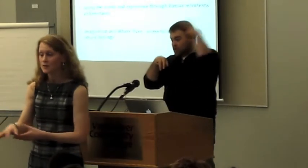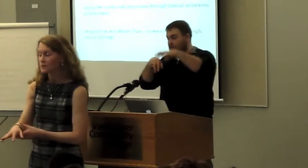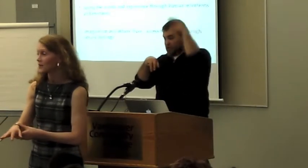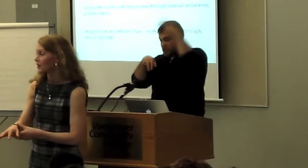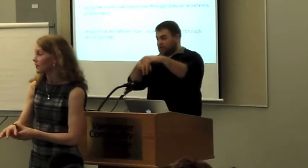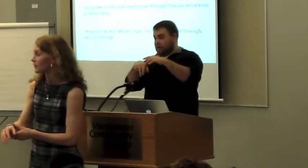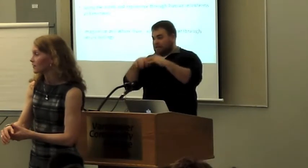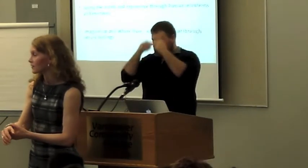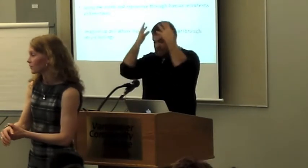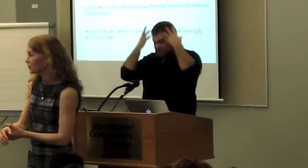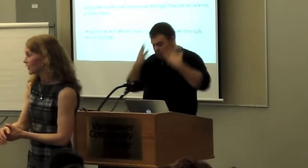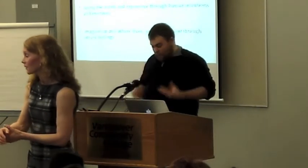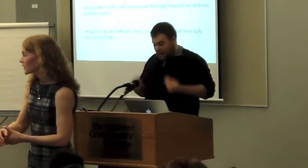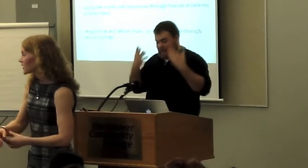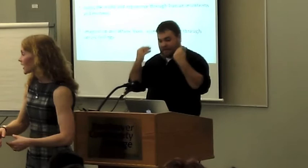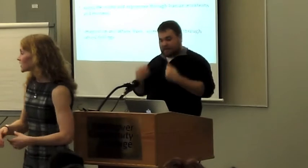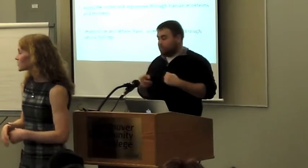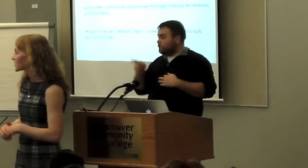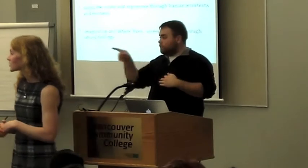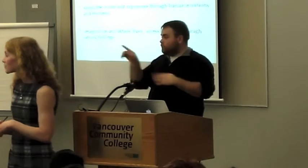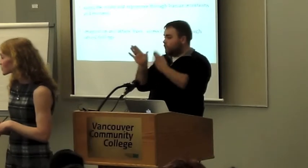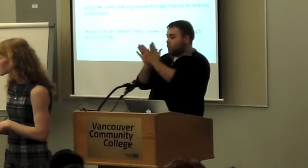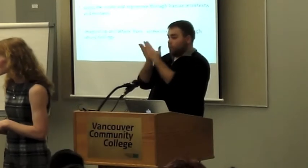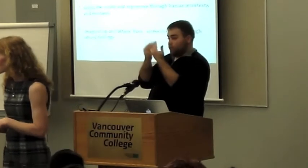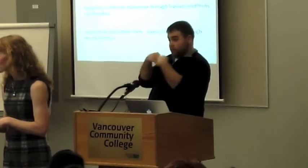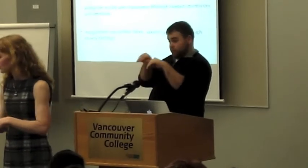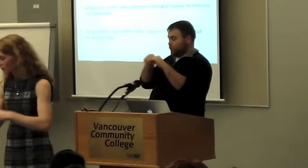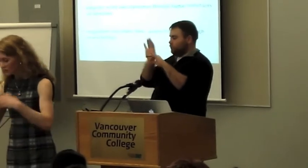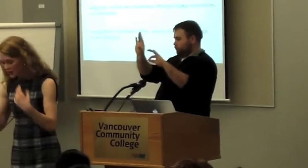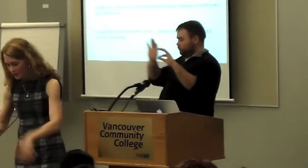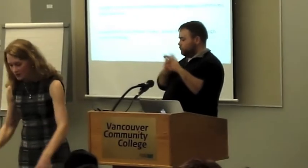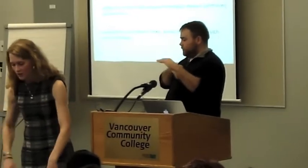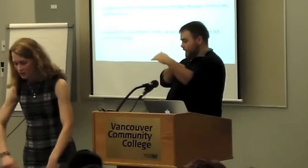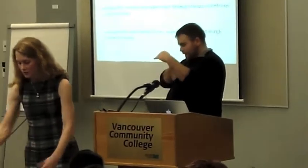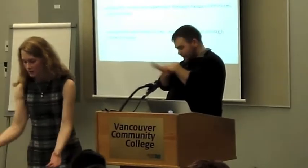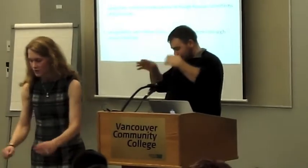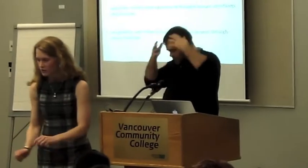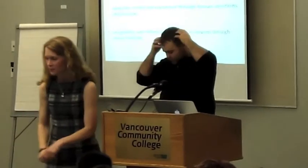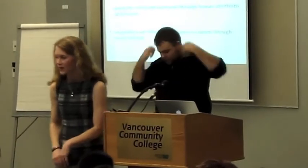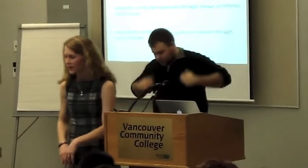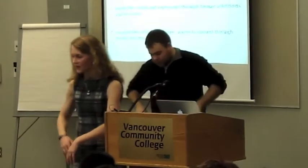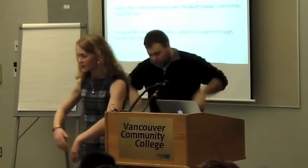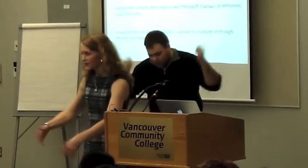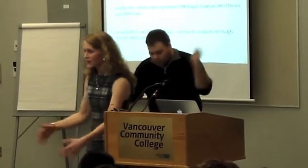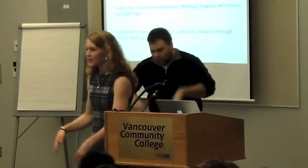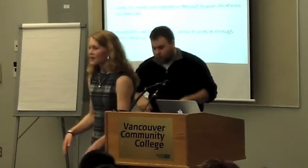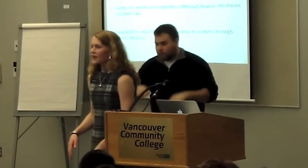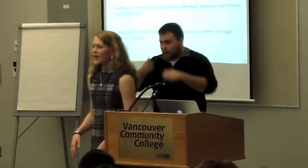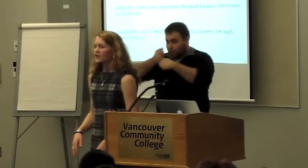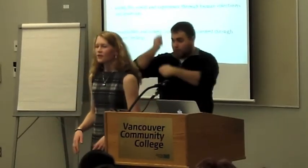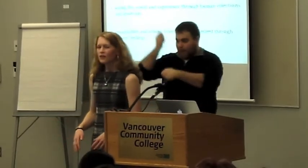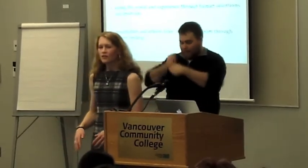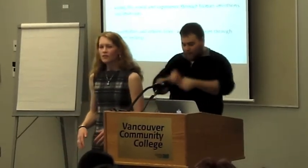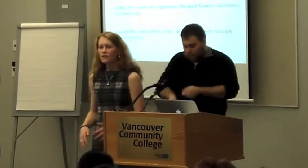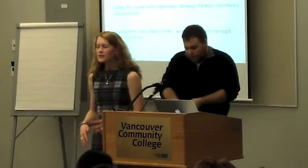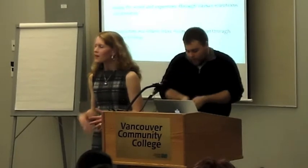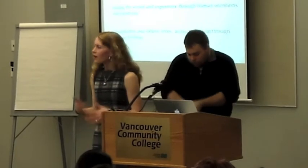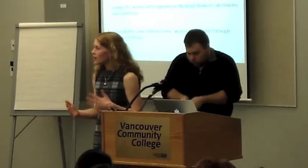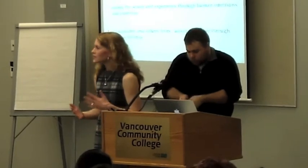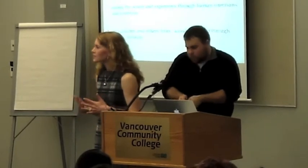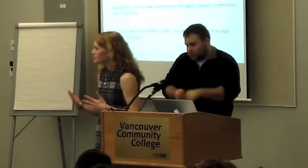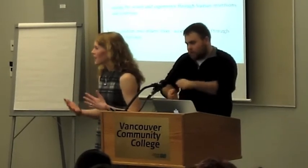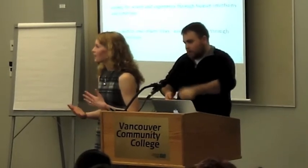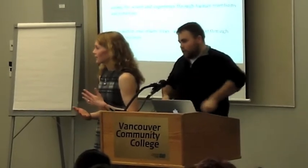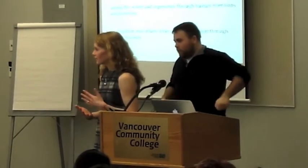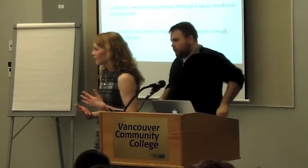that happens to be on the road there. And as you enter the bookstore, you shake off your coat, close your umbrella, and you notice